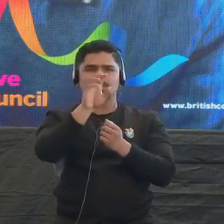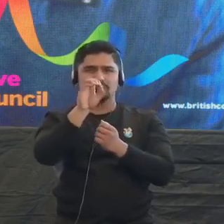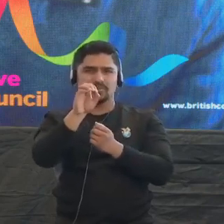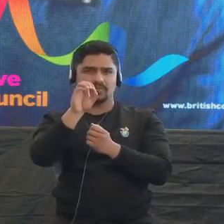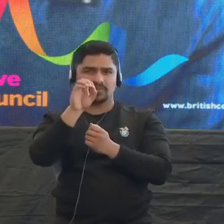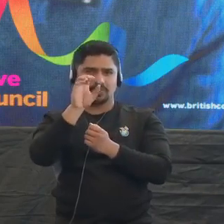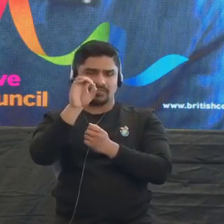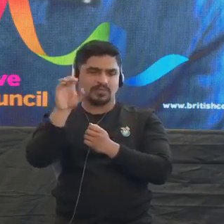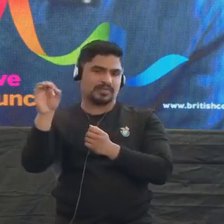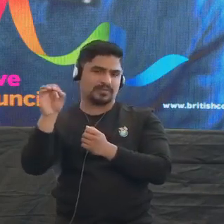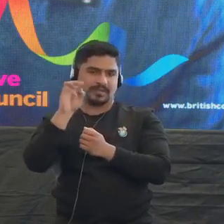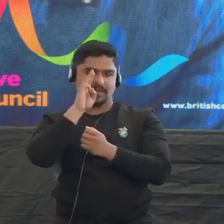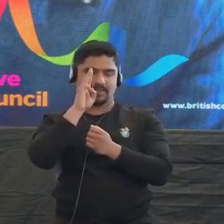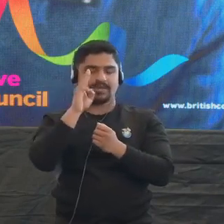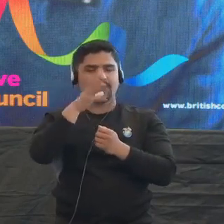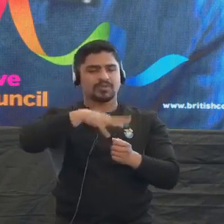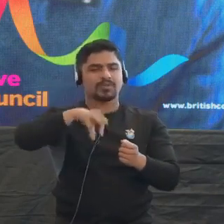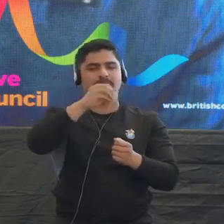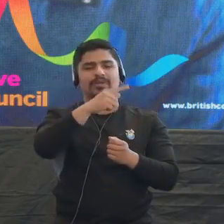education for all,